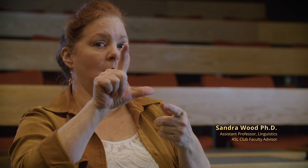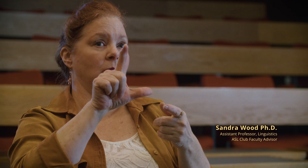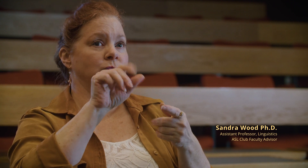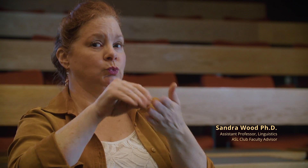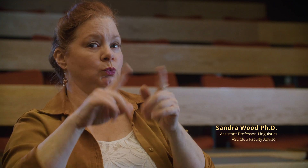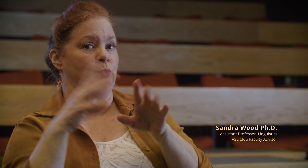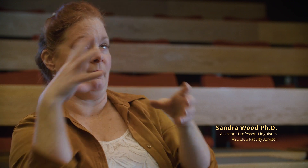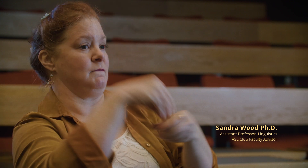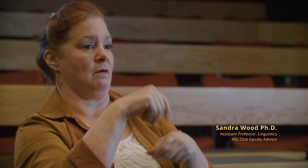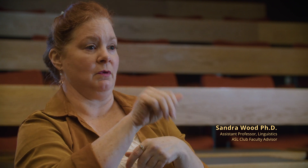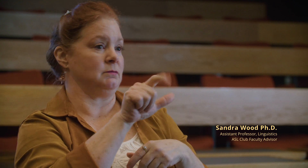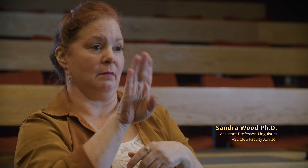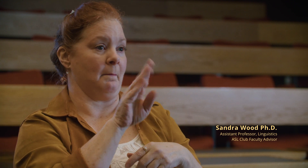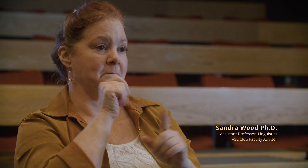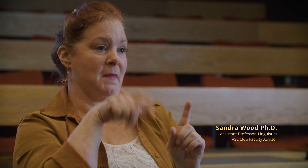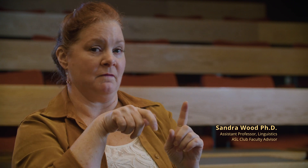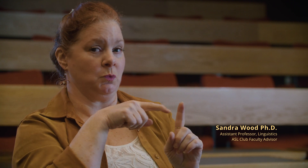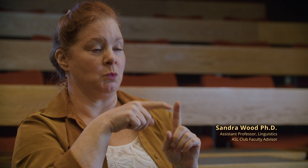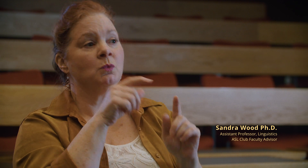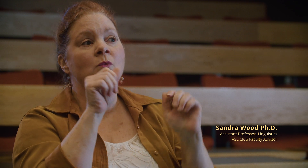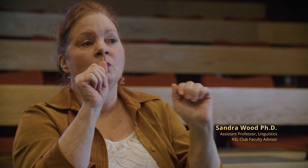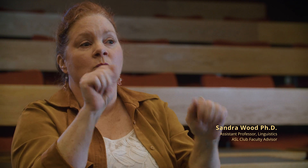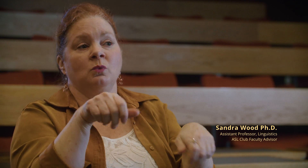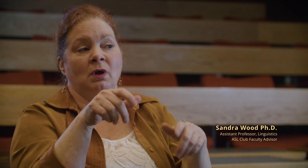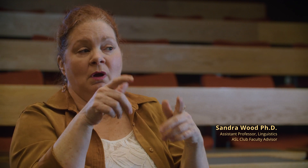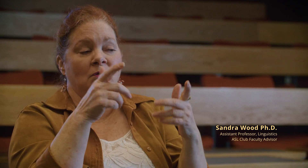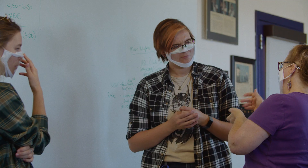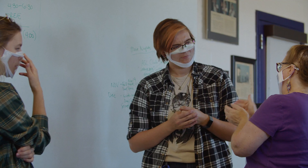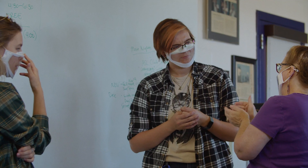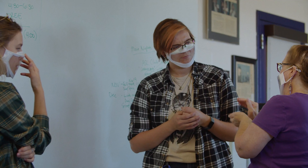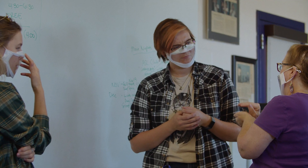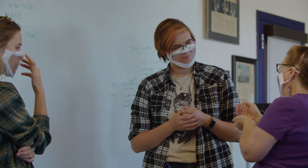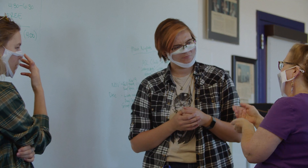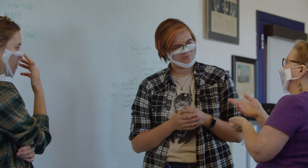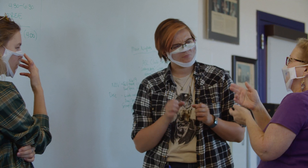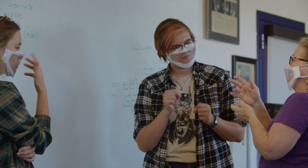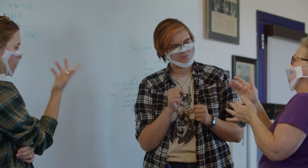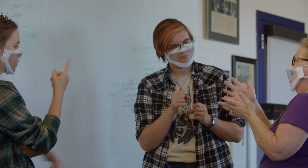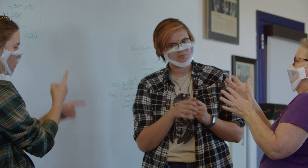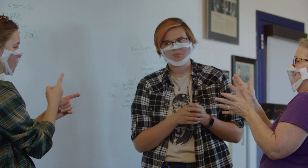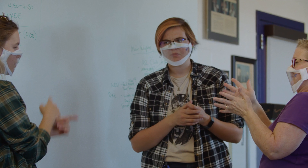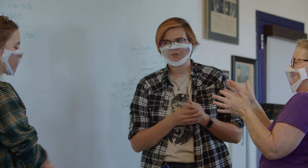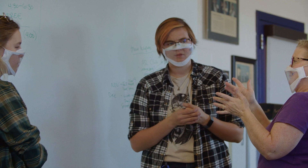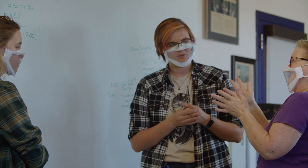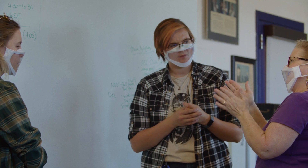be just students in the ASL program, it could be any student on campus. I did a lot of research on all the programs that are